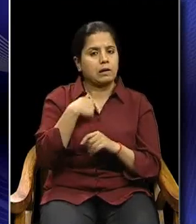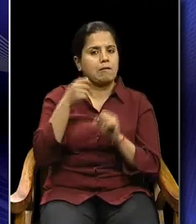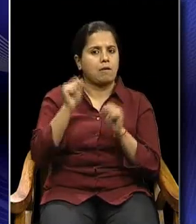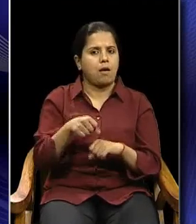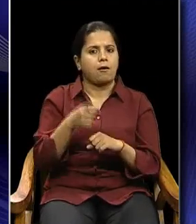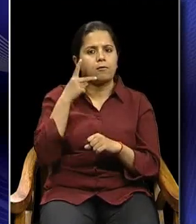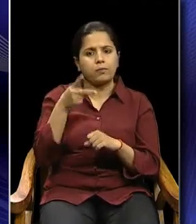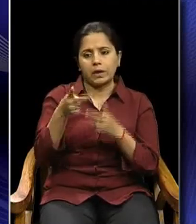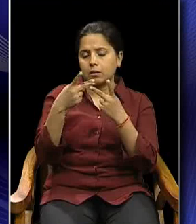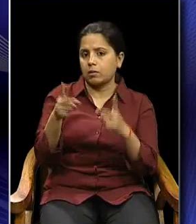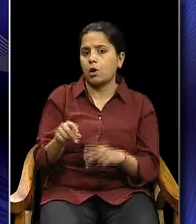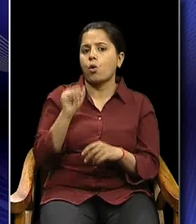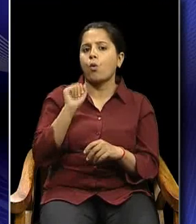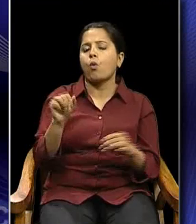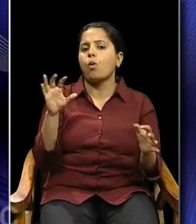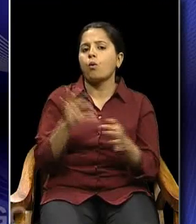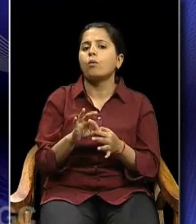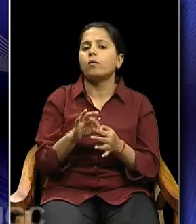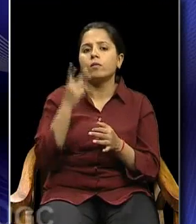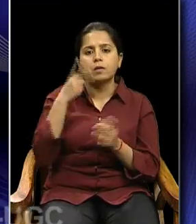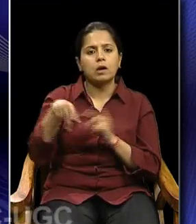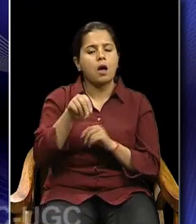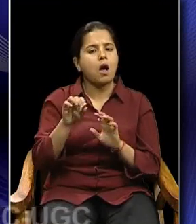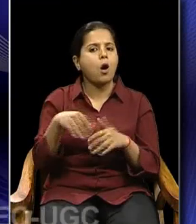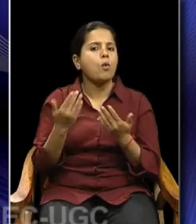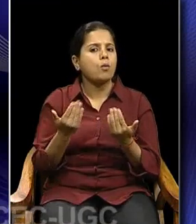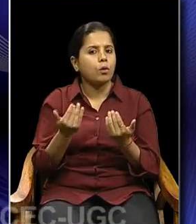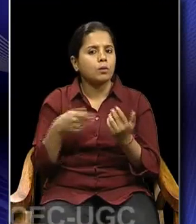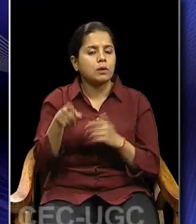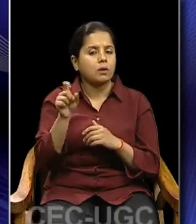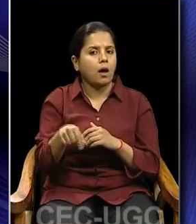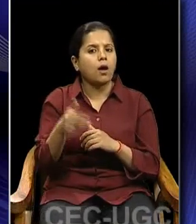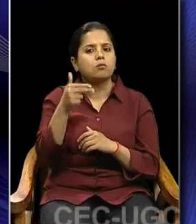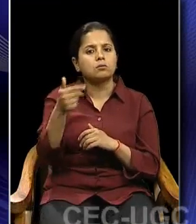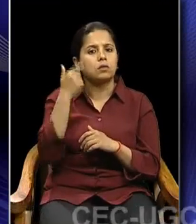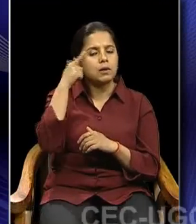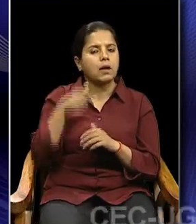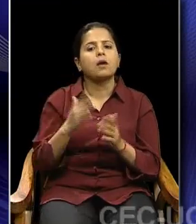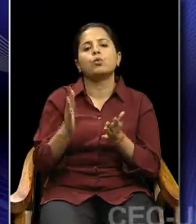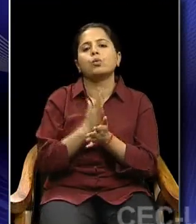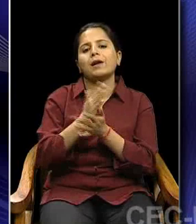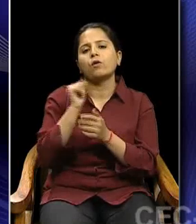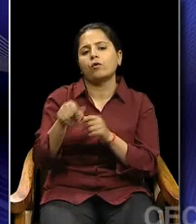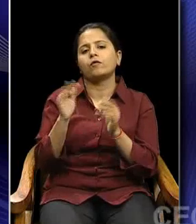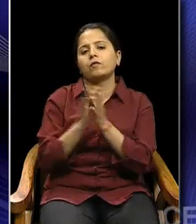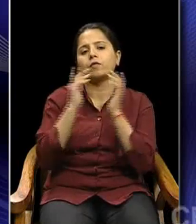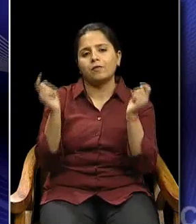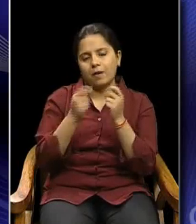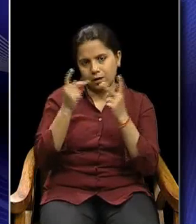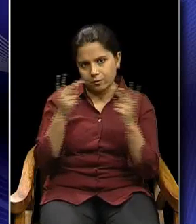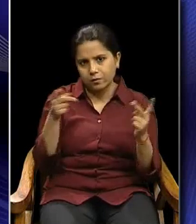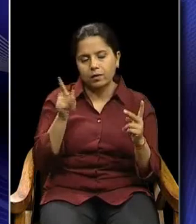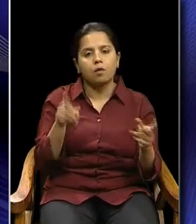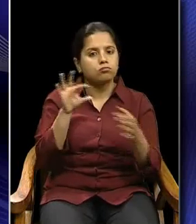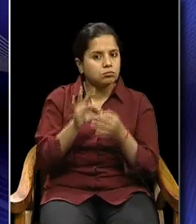in a way distinguish them according in a manner where they will be considered as the religious festivals or they are being